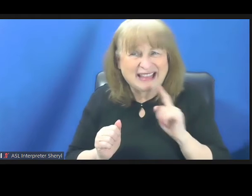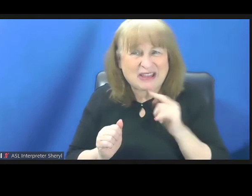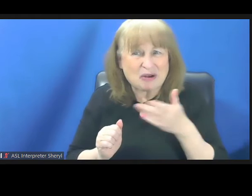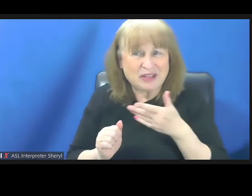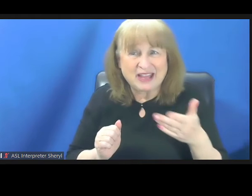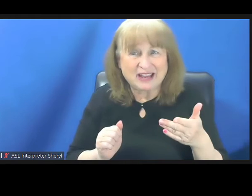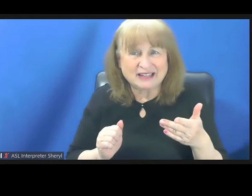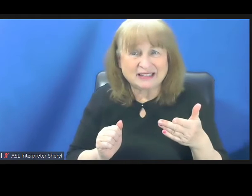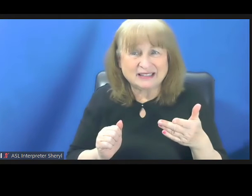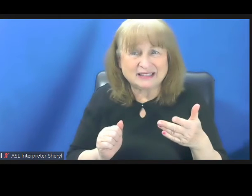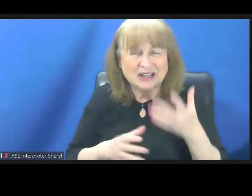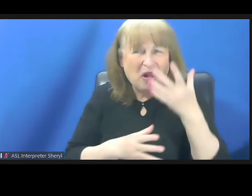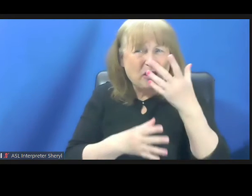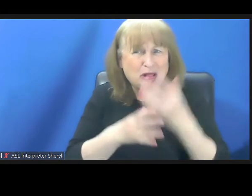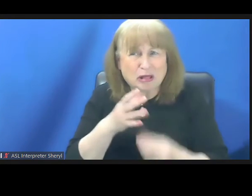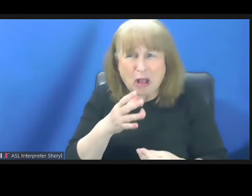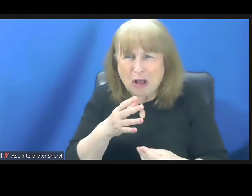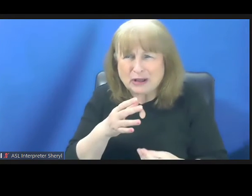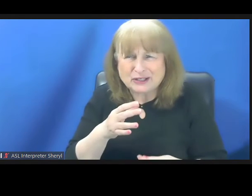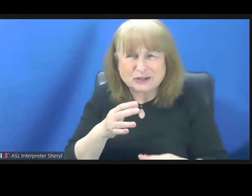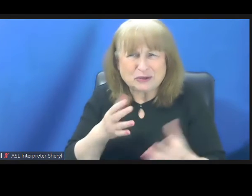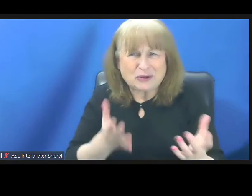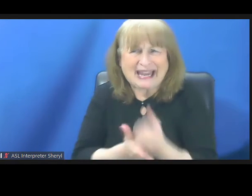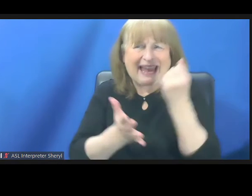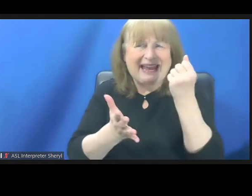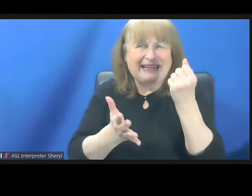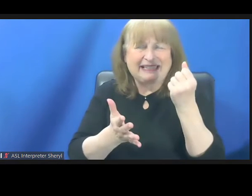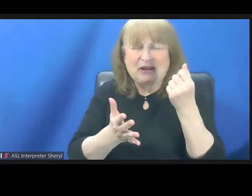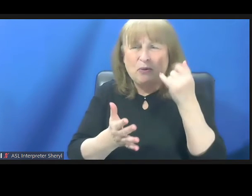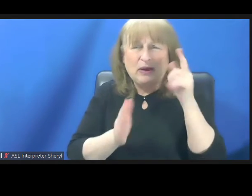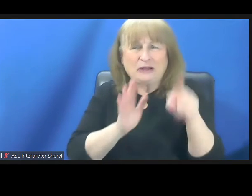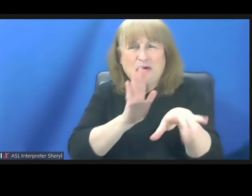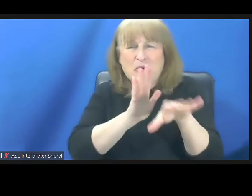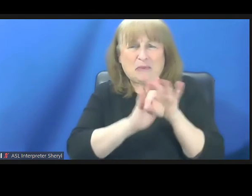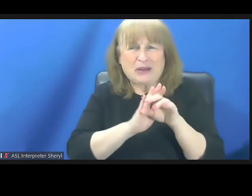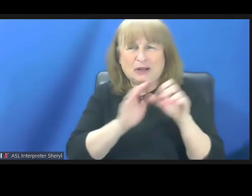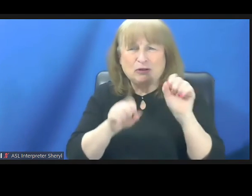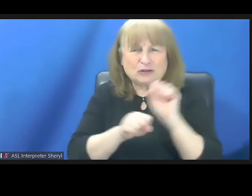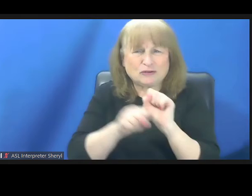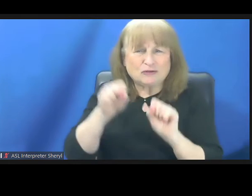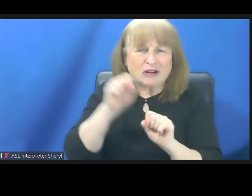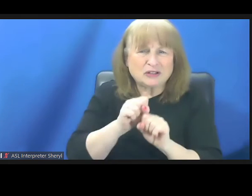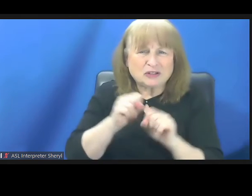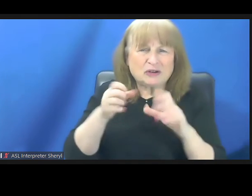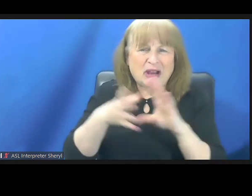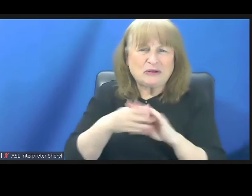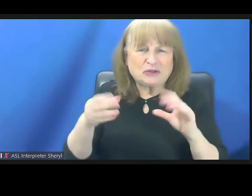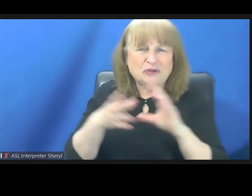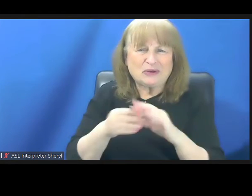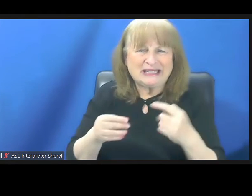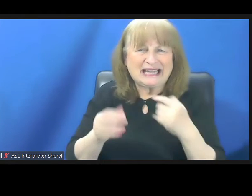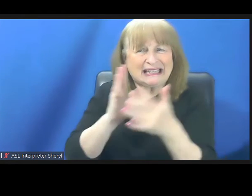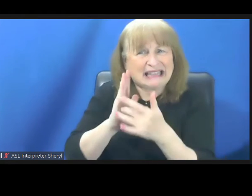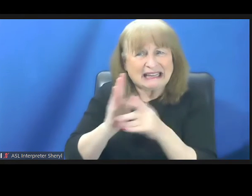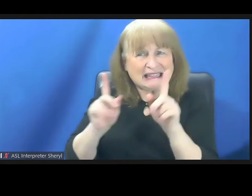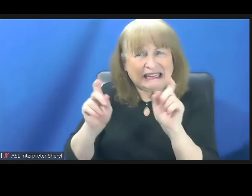are lost or gained in choosing one structure or storytelling technique over another?